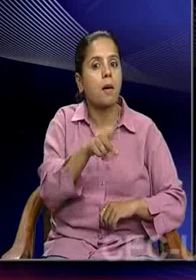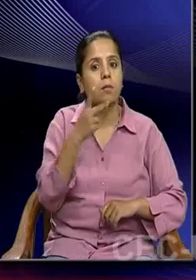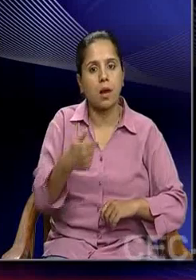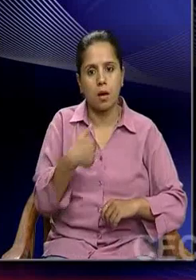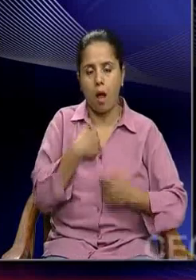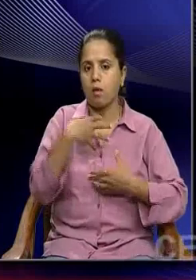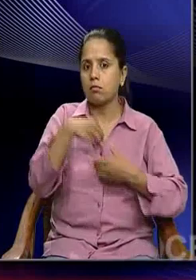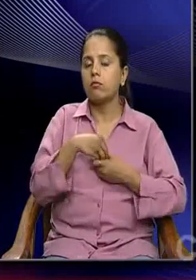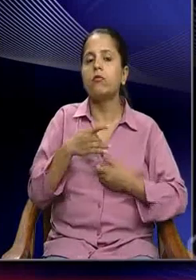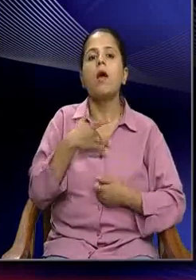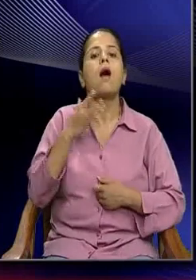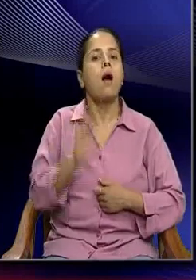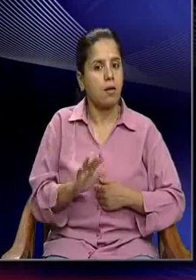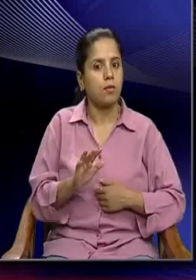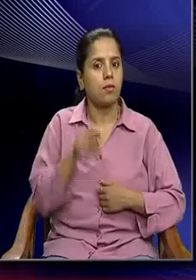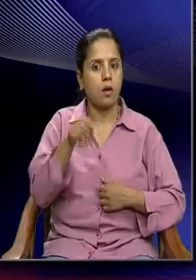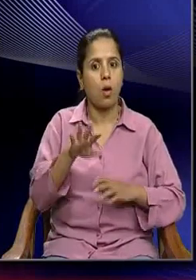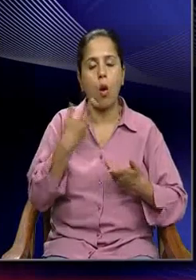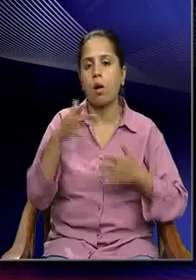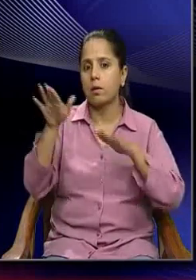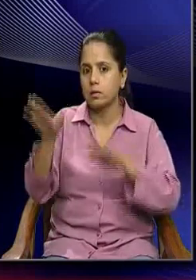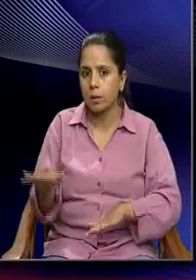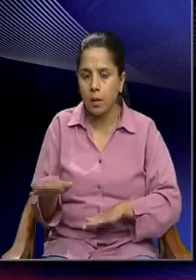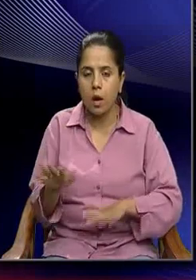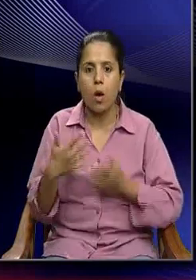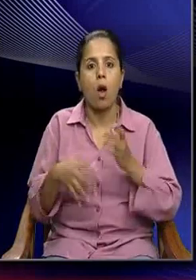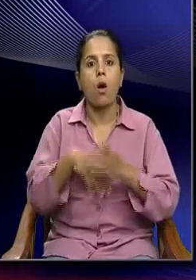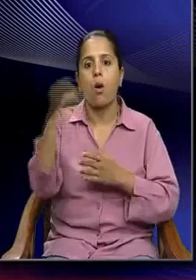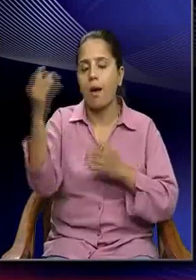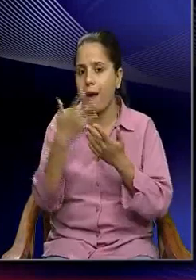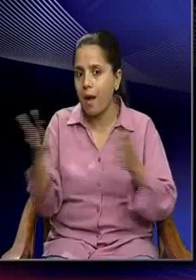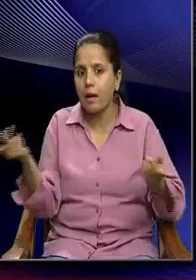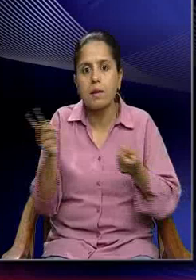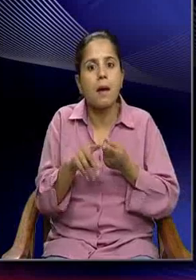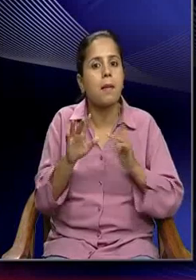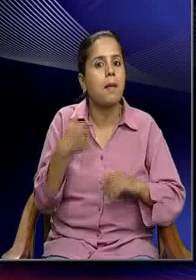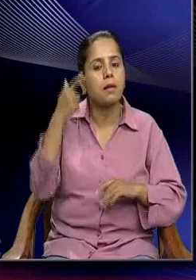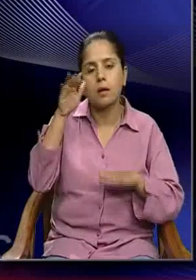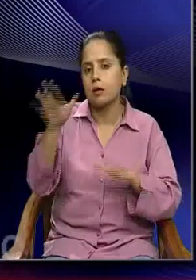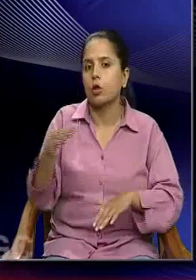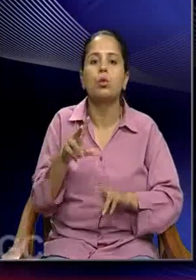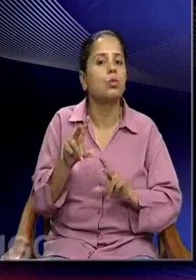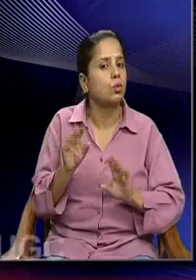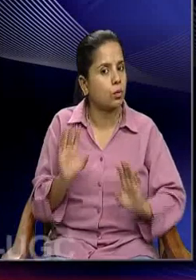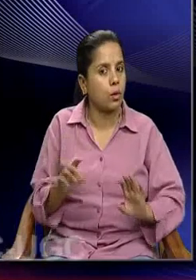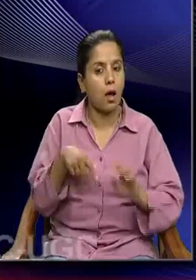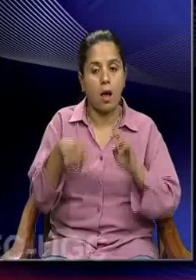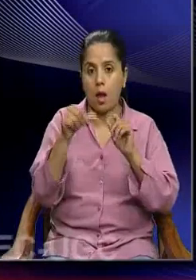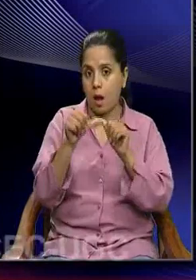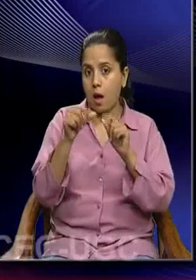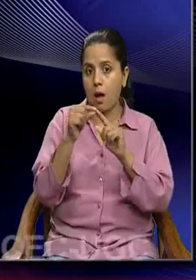within rather than relying on the external objects. So aparigraha,